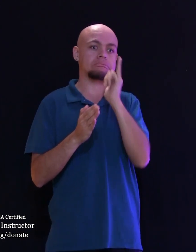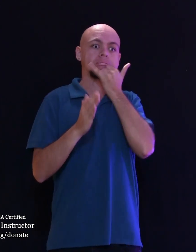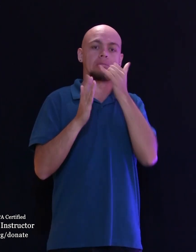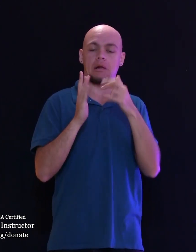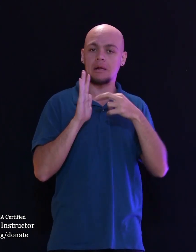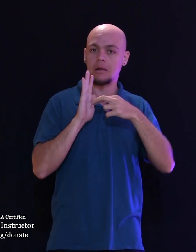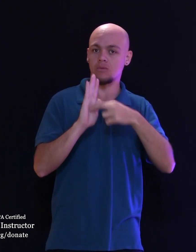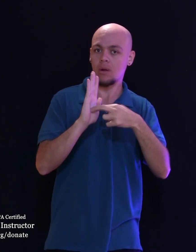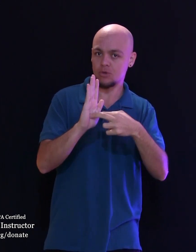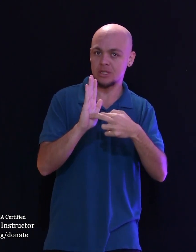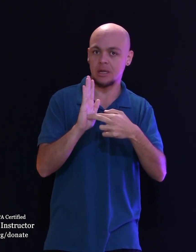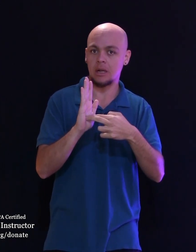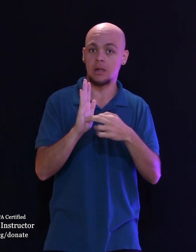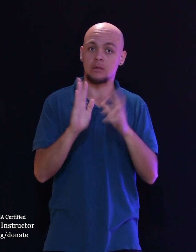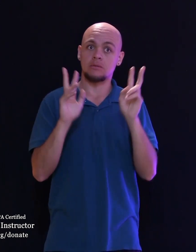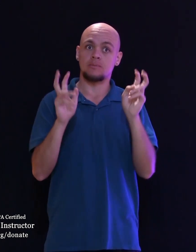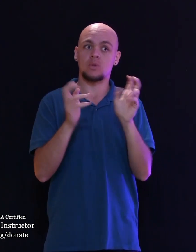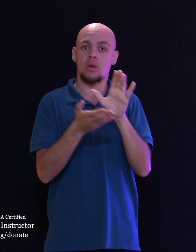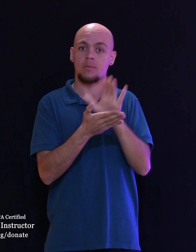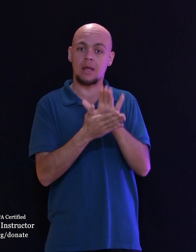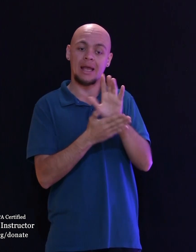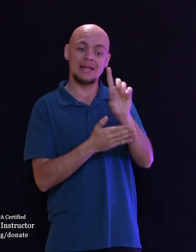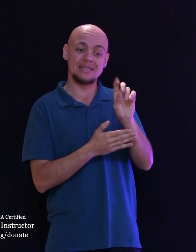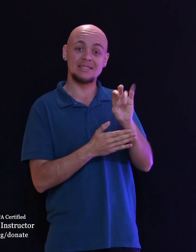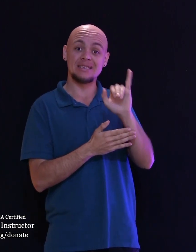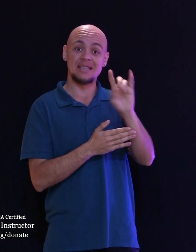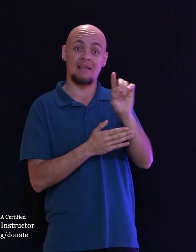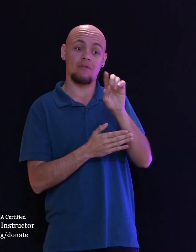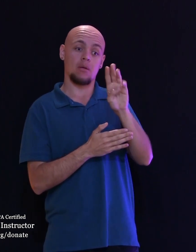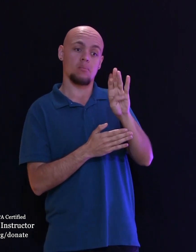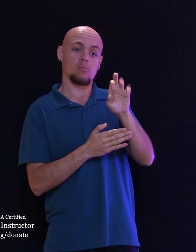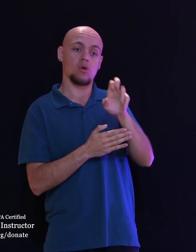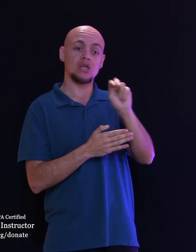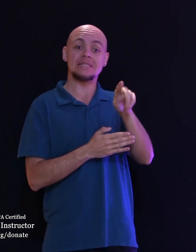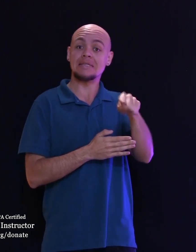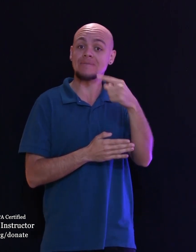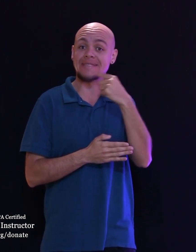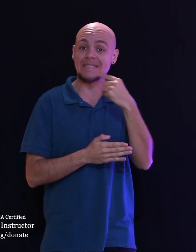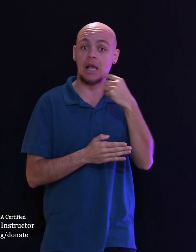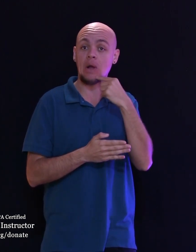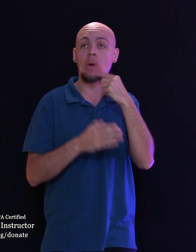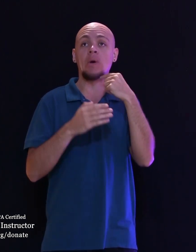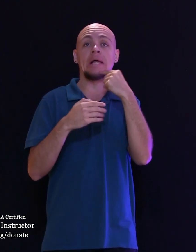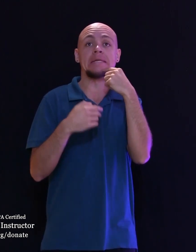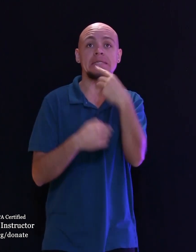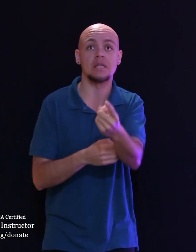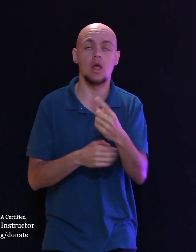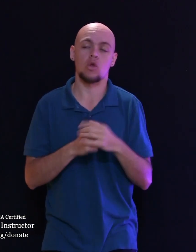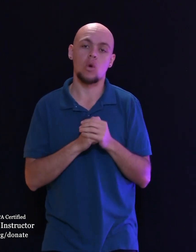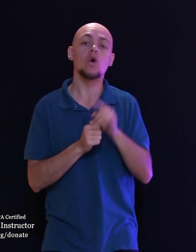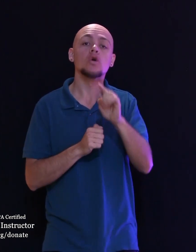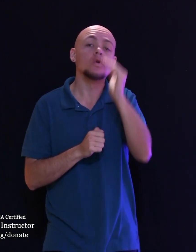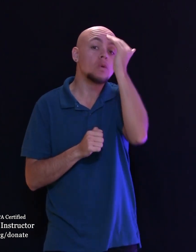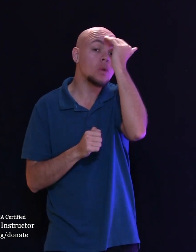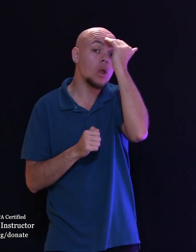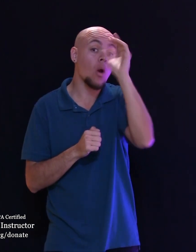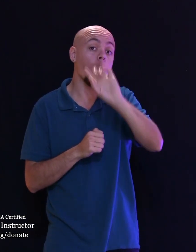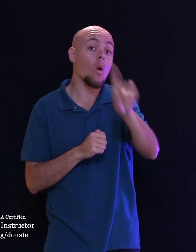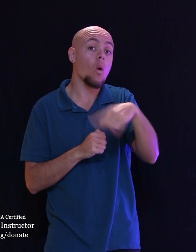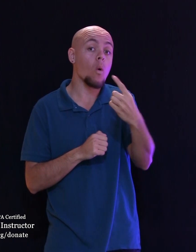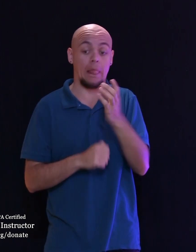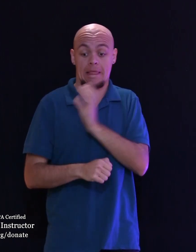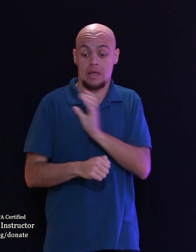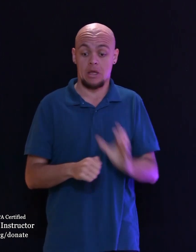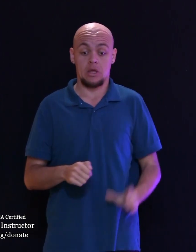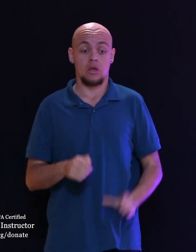have scholars, supposed scholars like David Barton, who will tell you things like, well, only Christians should